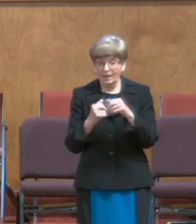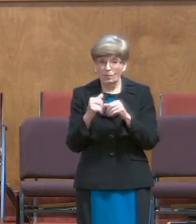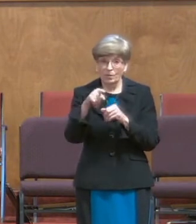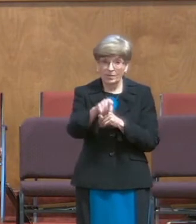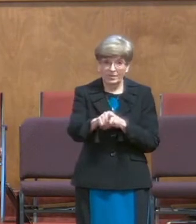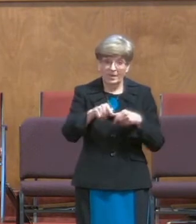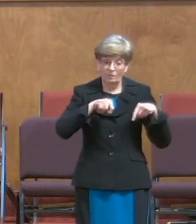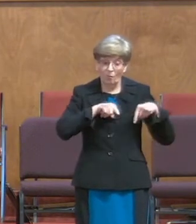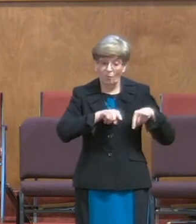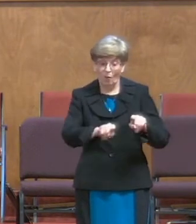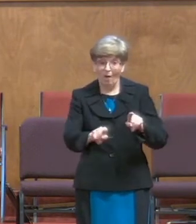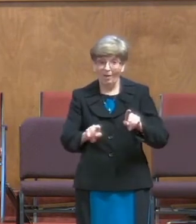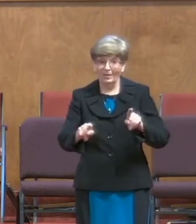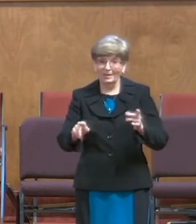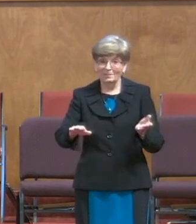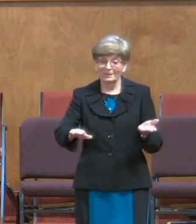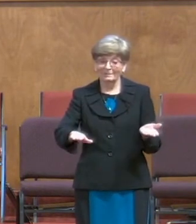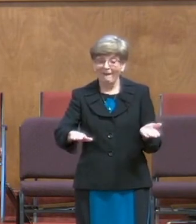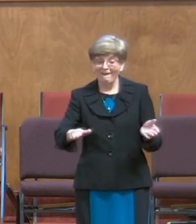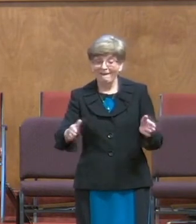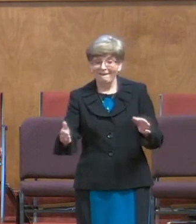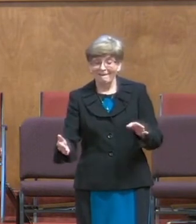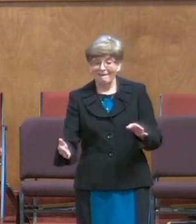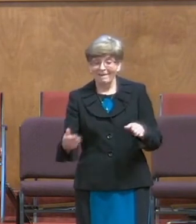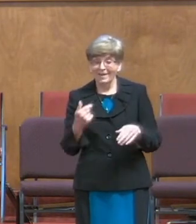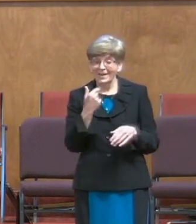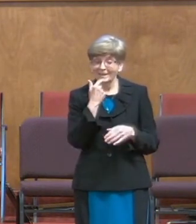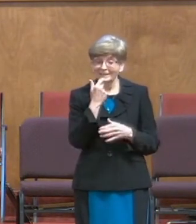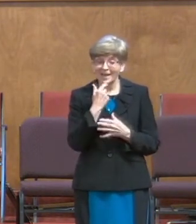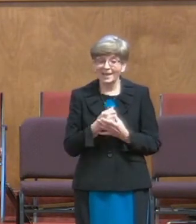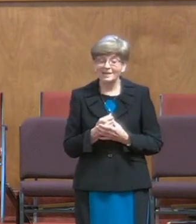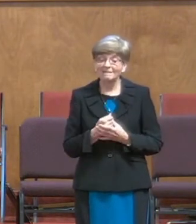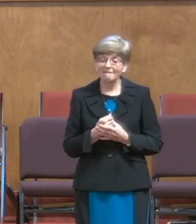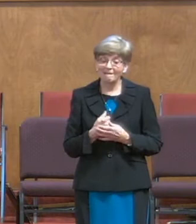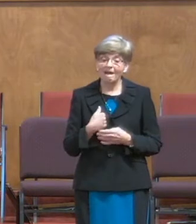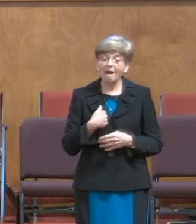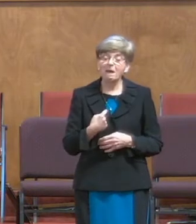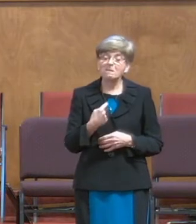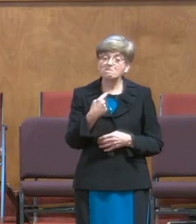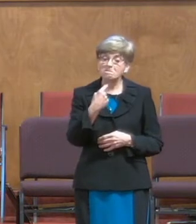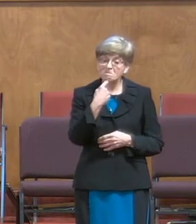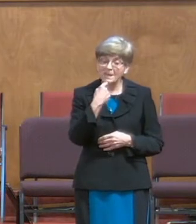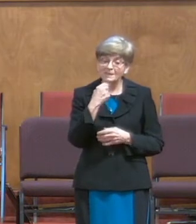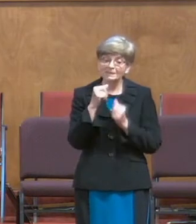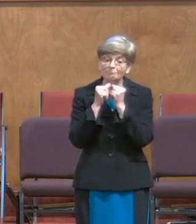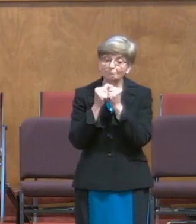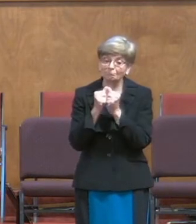his deathbed, literally, he said, "You know what? I miss the Lord."